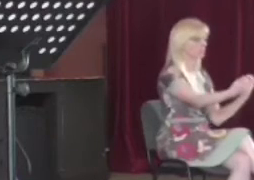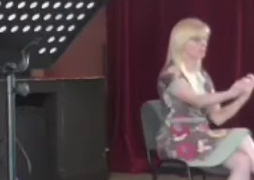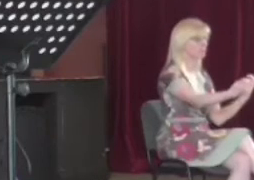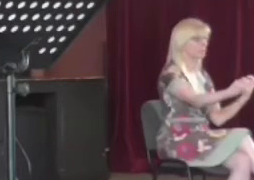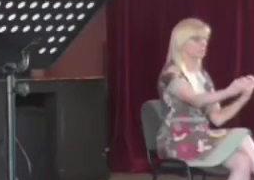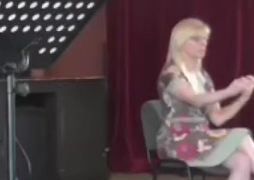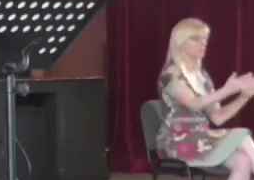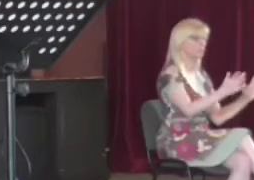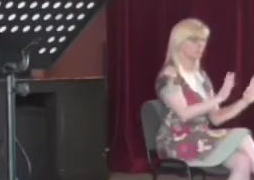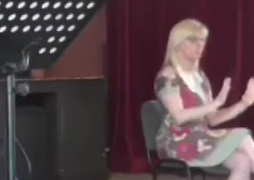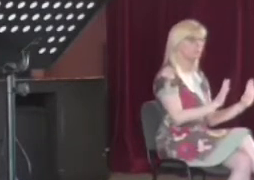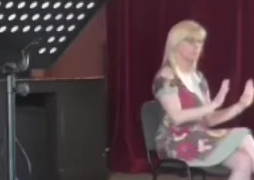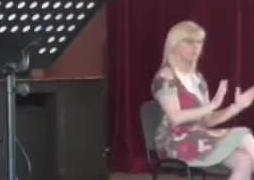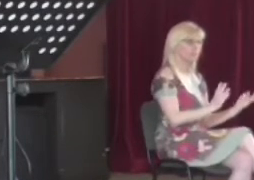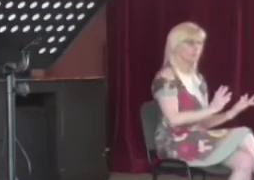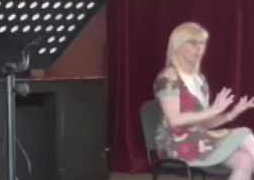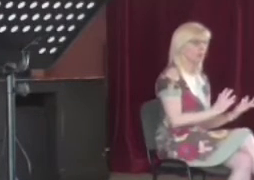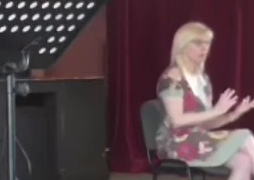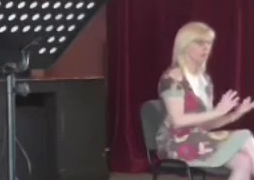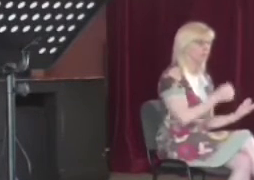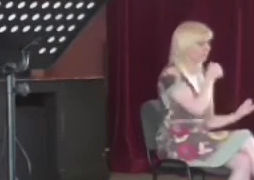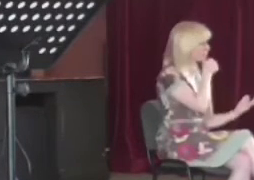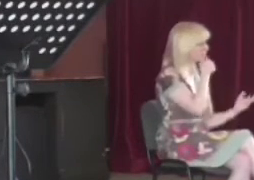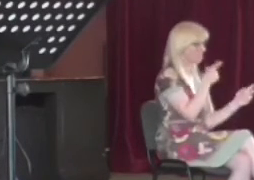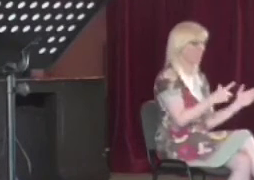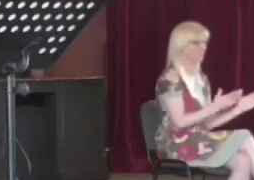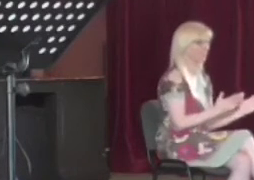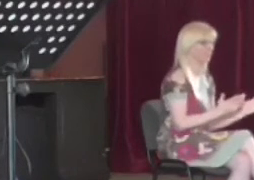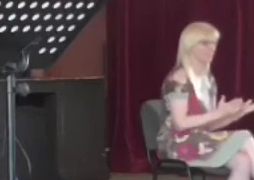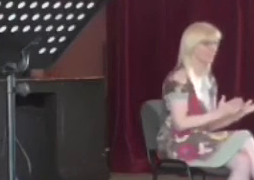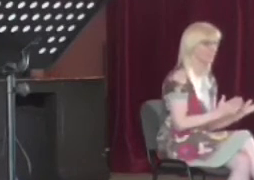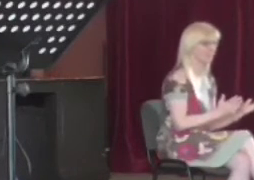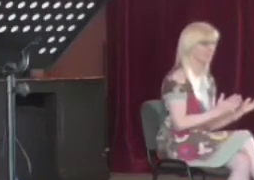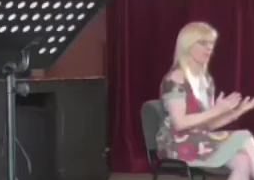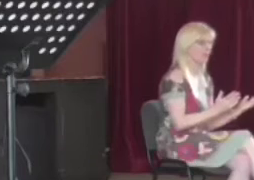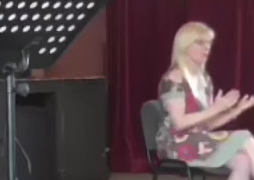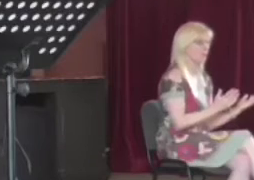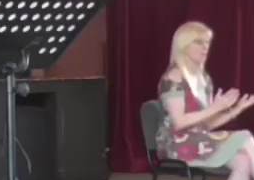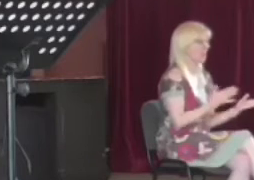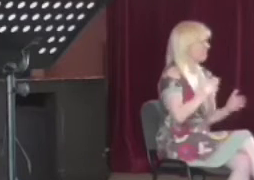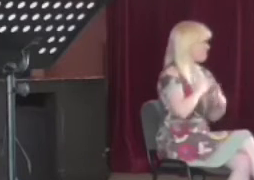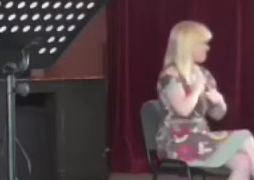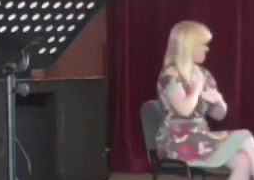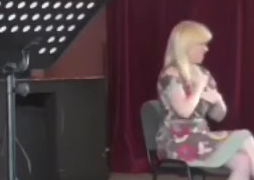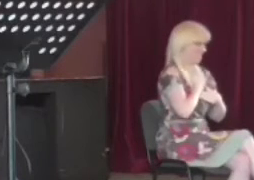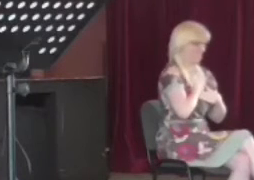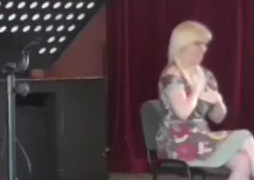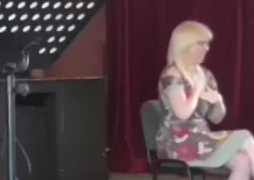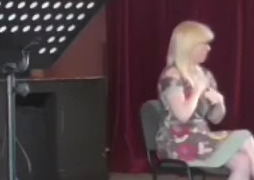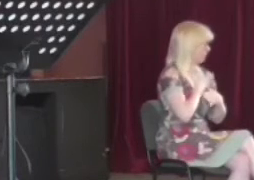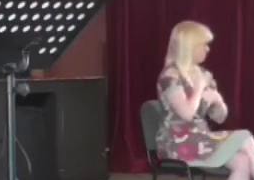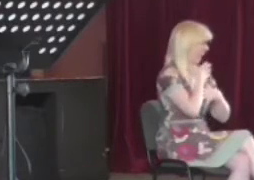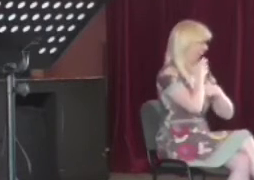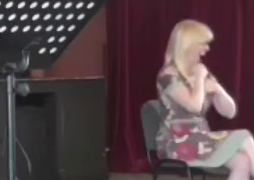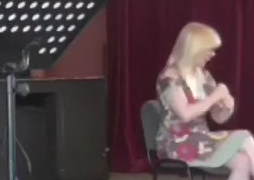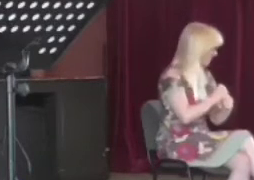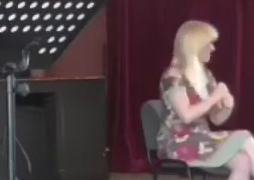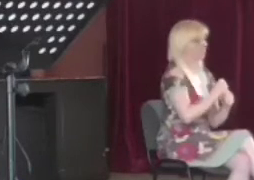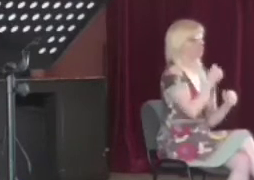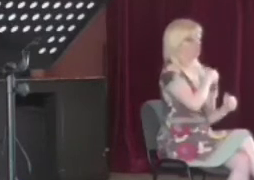mightily by God. And in fact, endorses our vision as a church. Because actually, he got to know